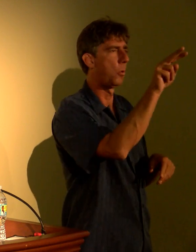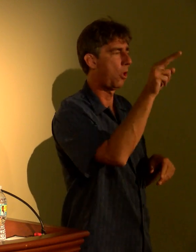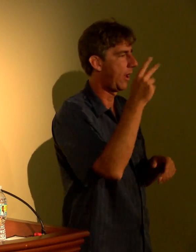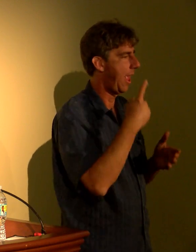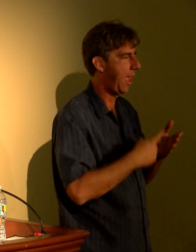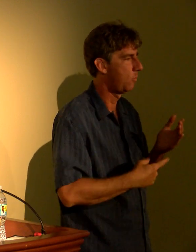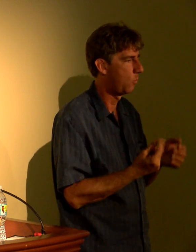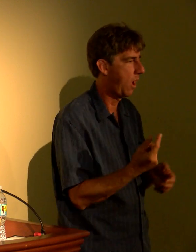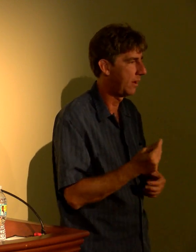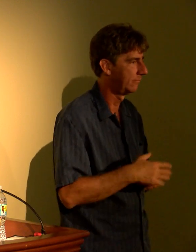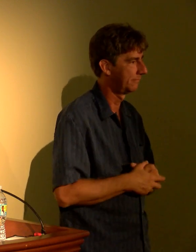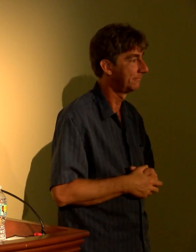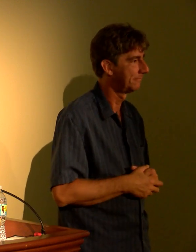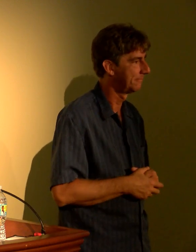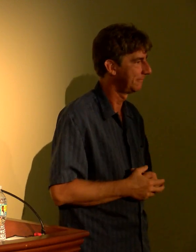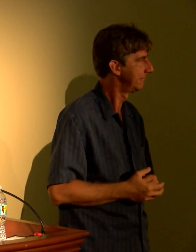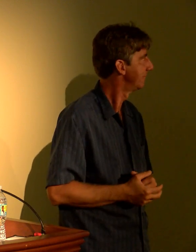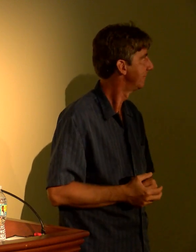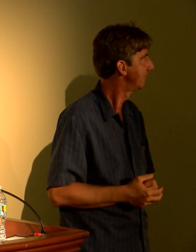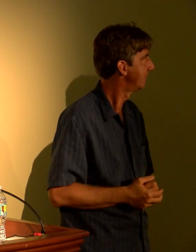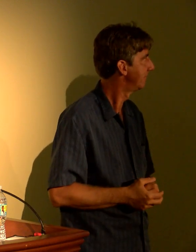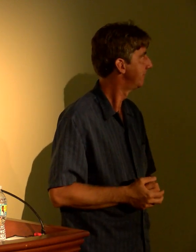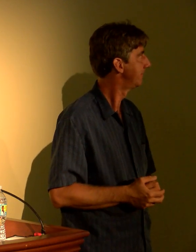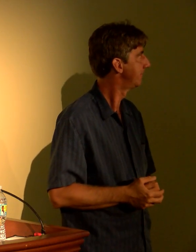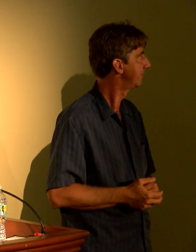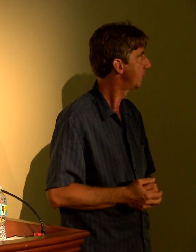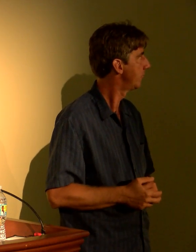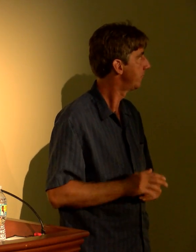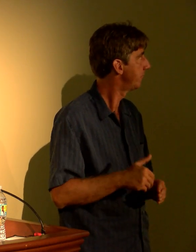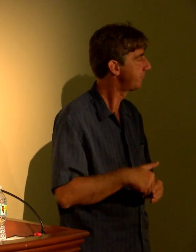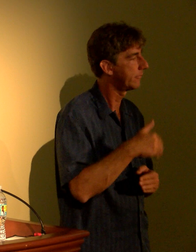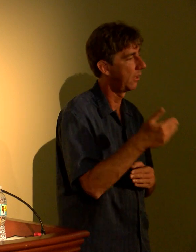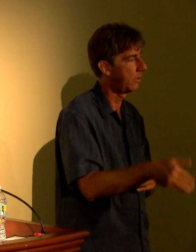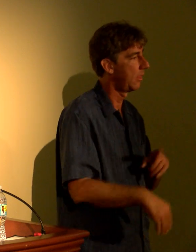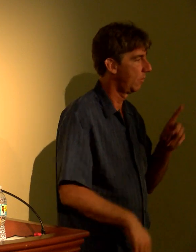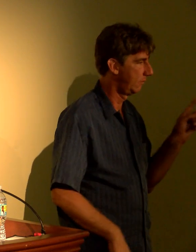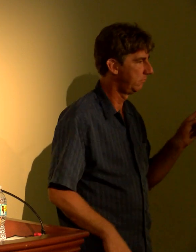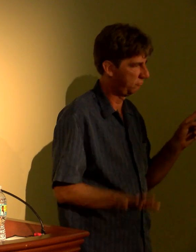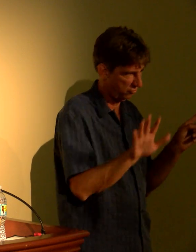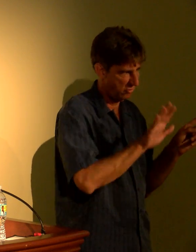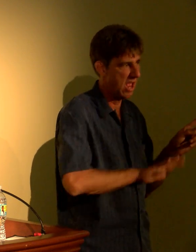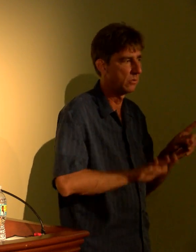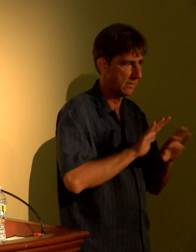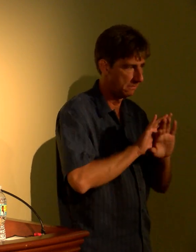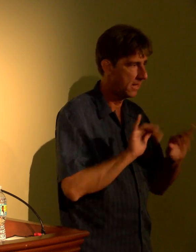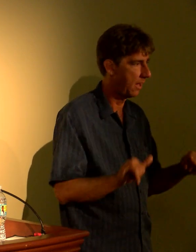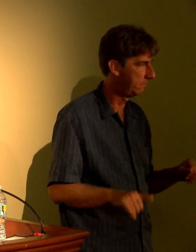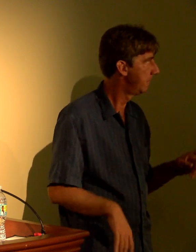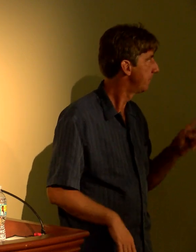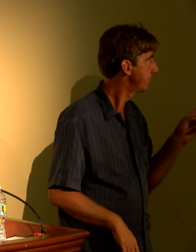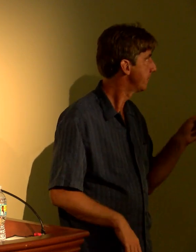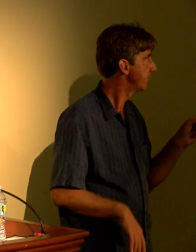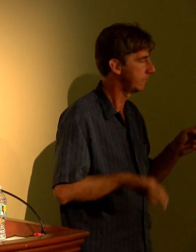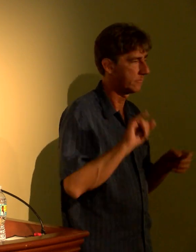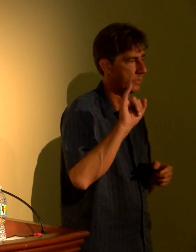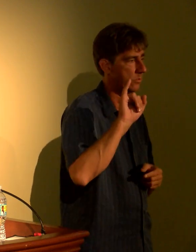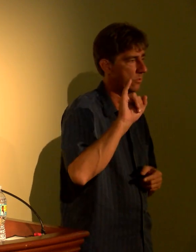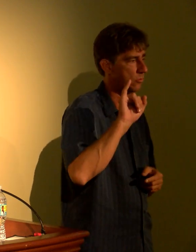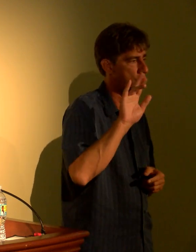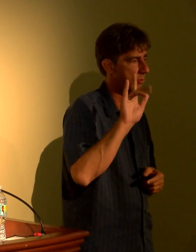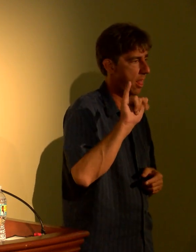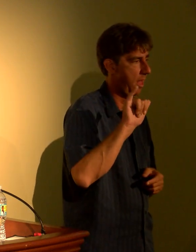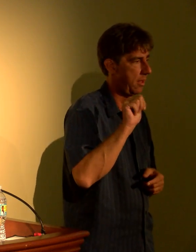again. Another set of likenesses that Brewster did at the same time, this one, July